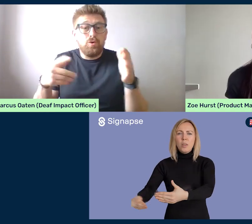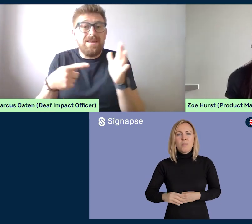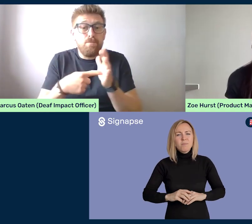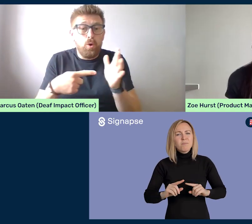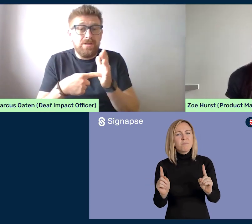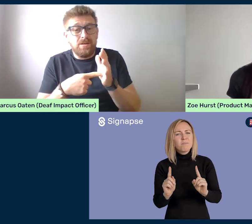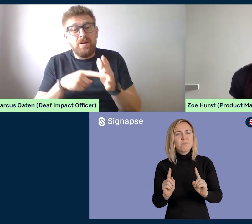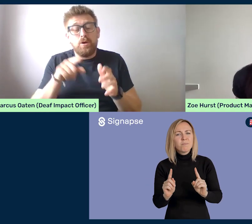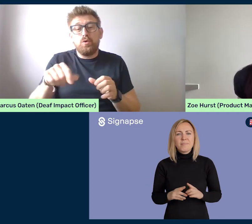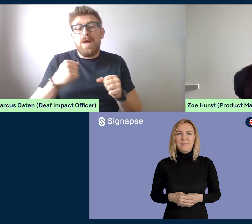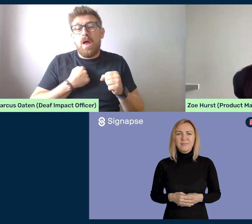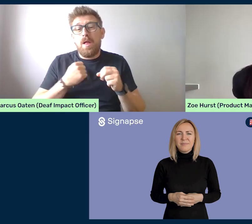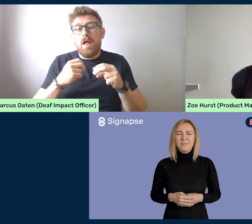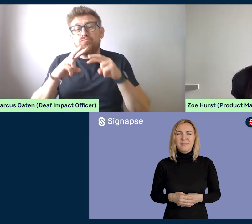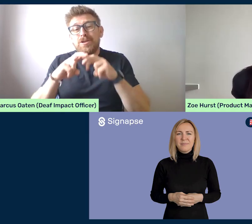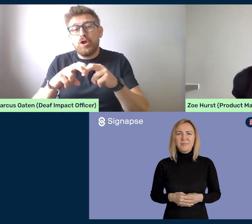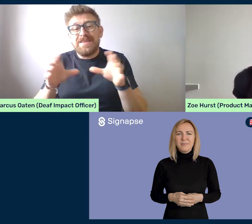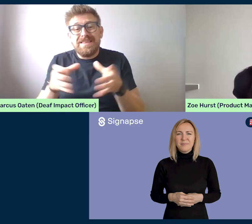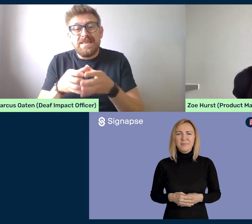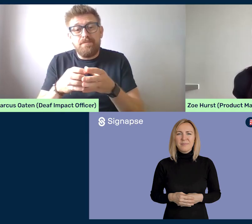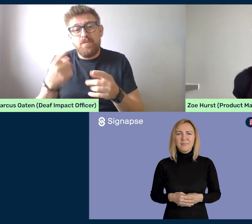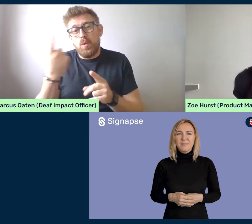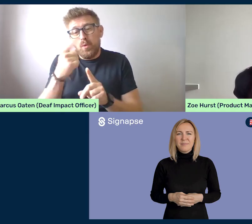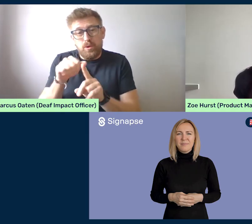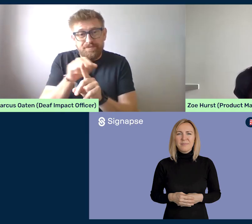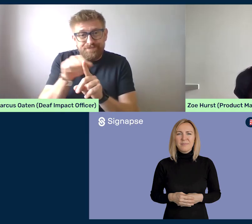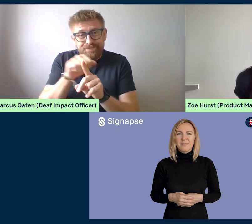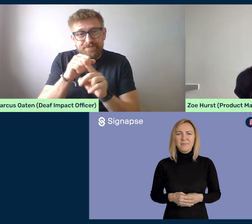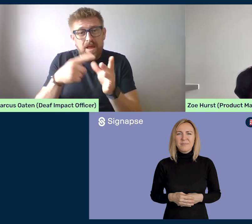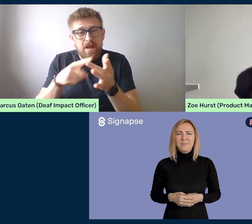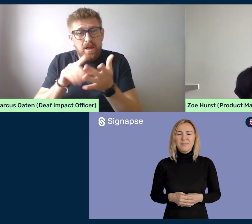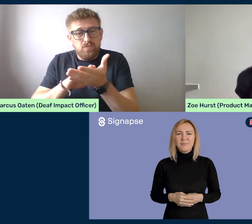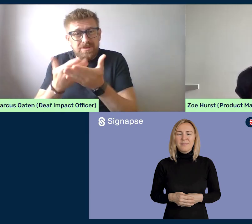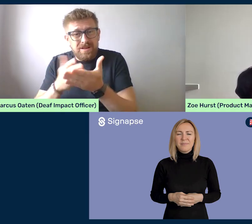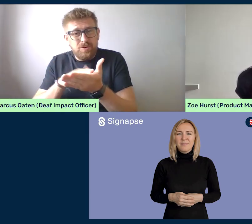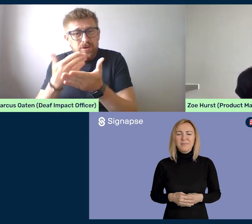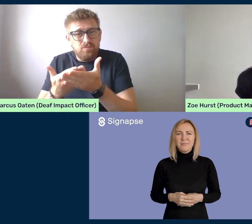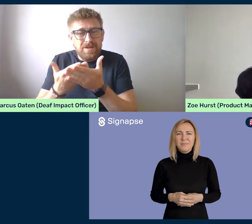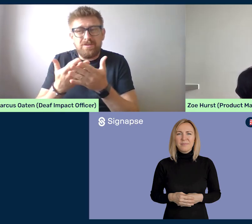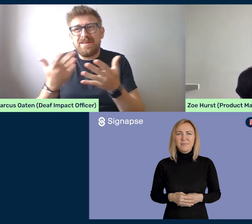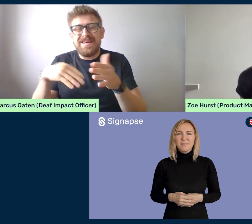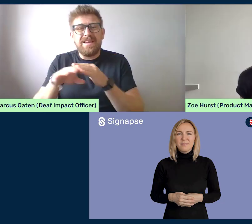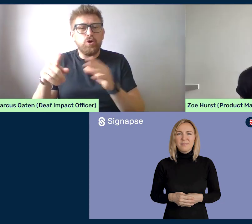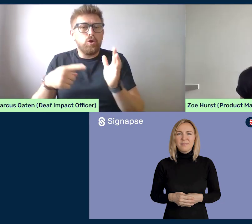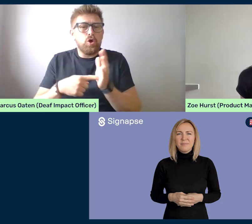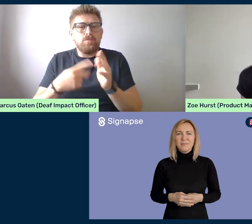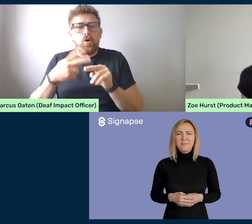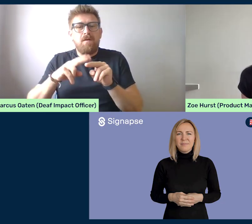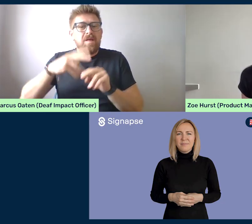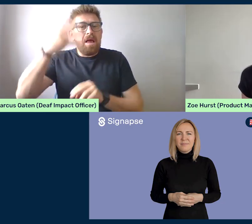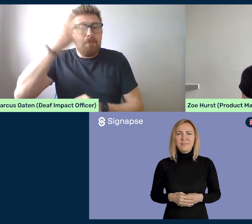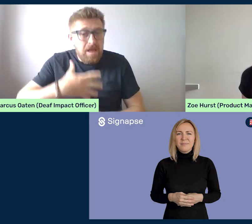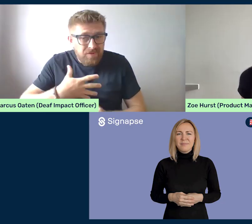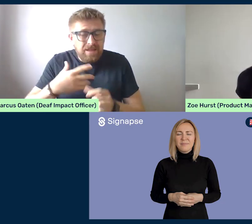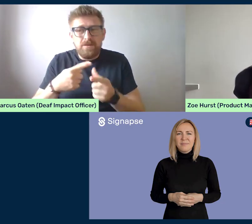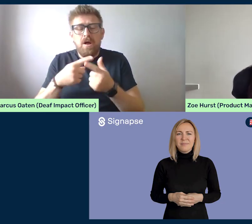Right. Yeah. Thank you. I mean, it's hugely important to our research team who are working on the